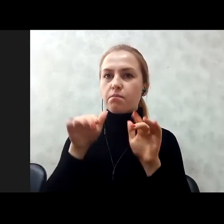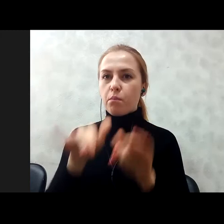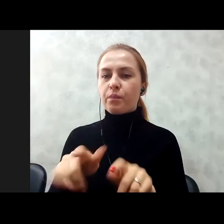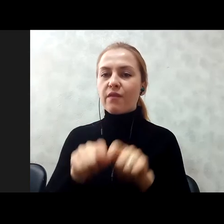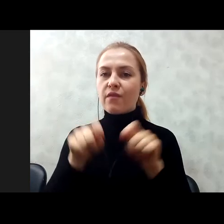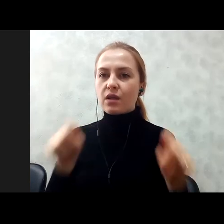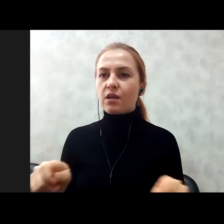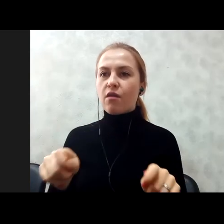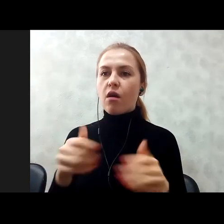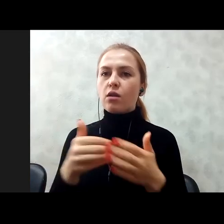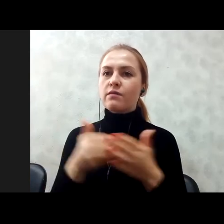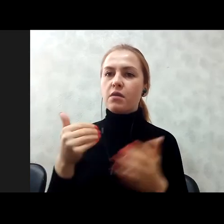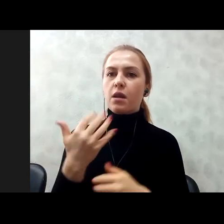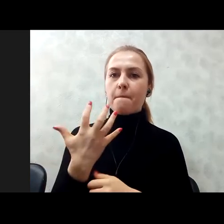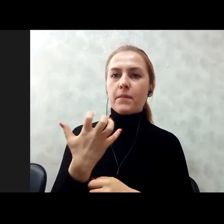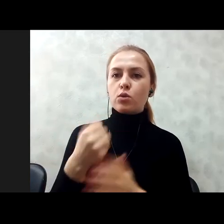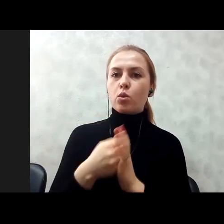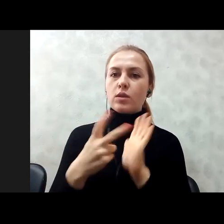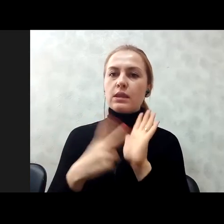presidential elections.